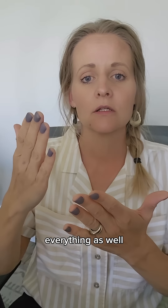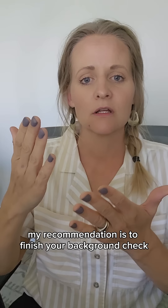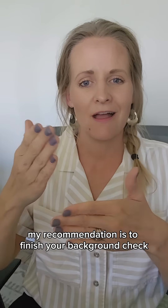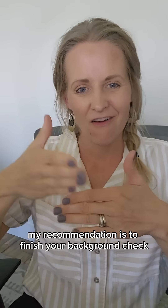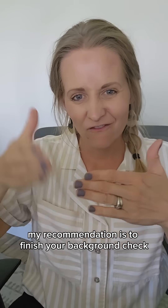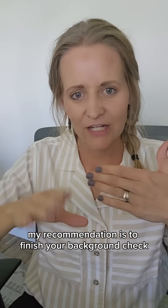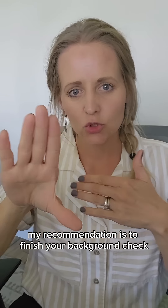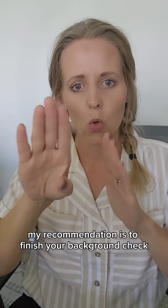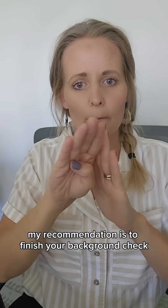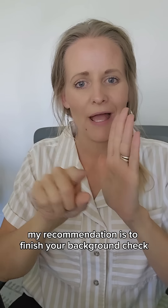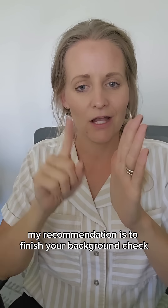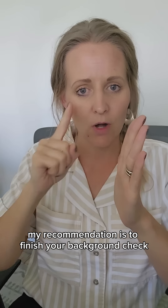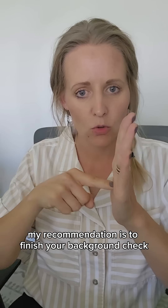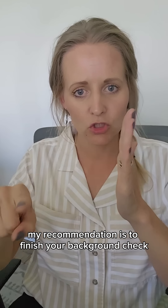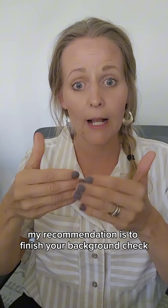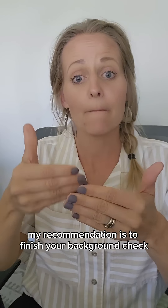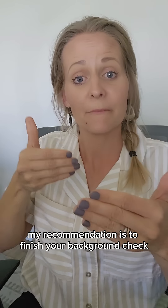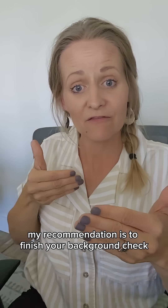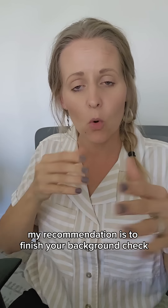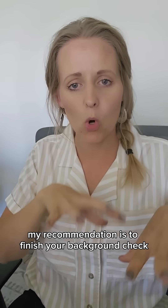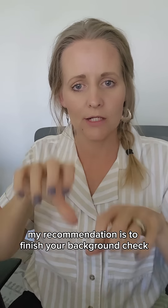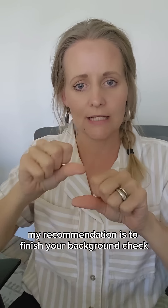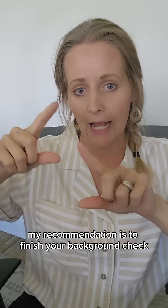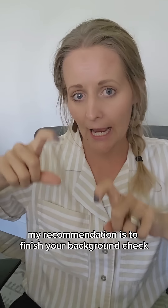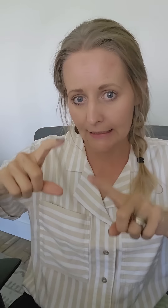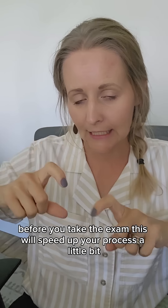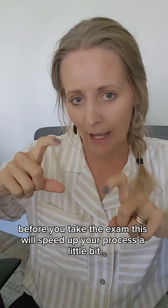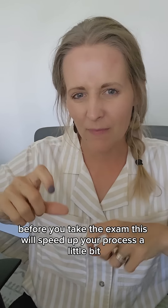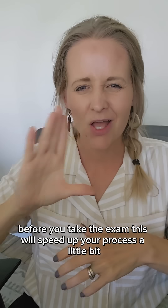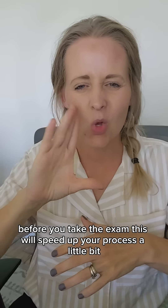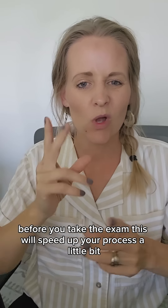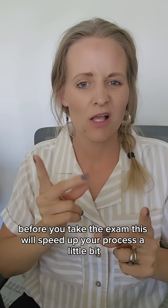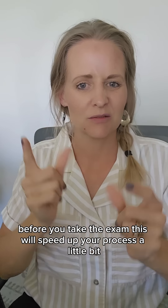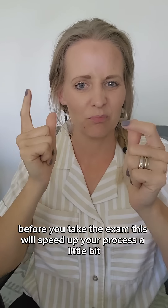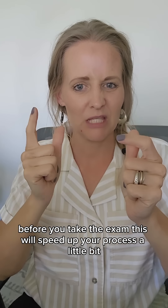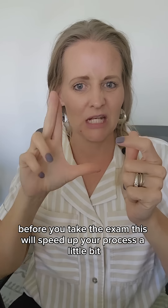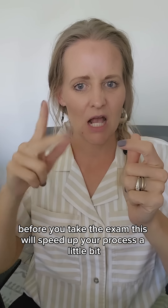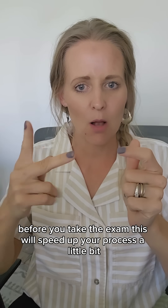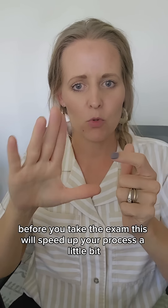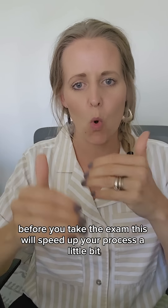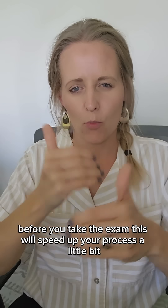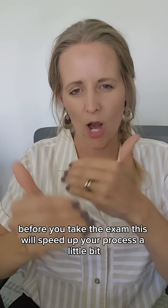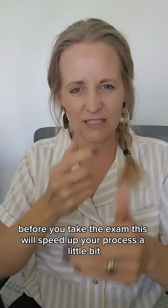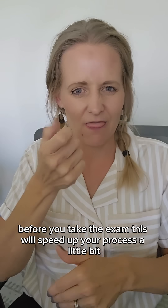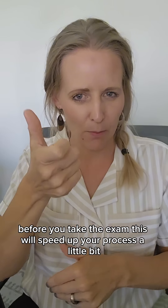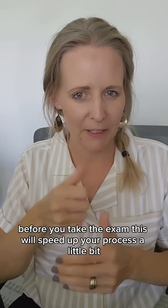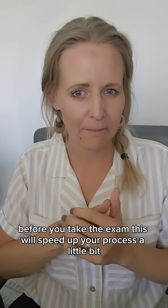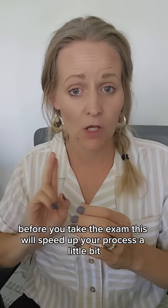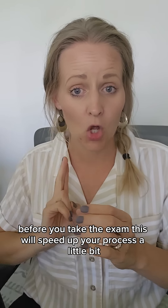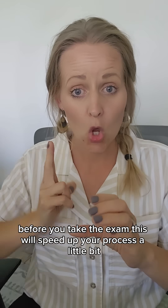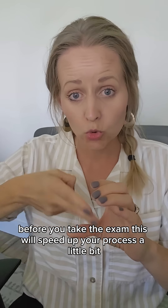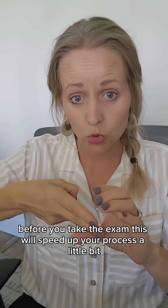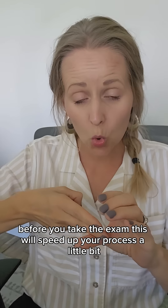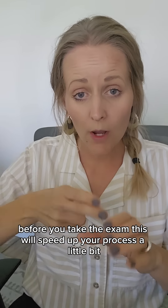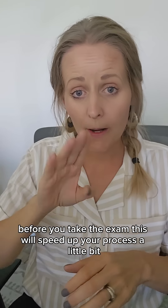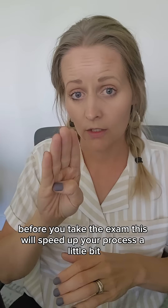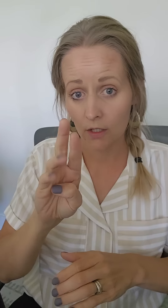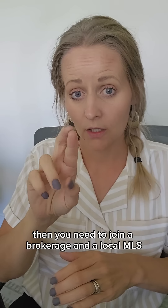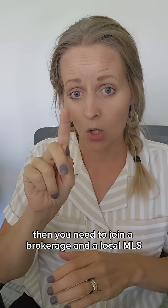My recommendation is to finish your background check before you take the exam. This will speed up your process a little bit. Then you